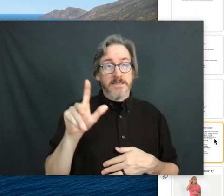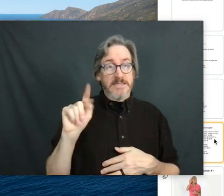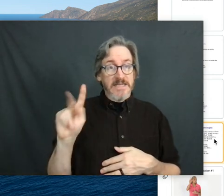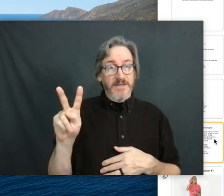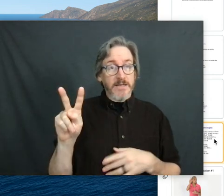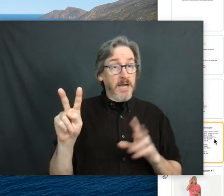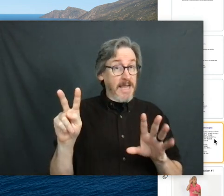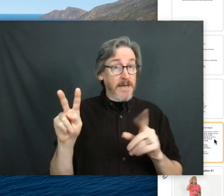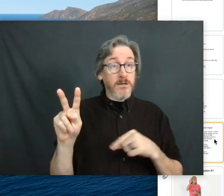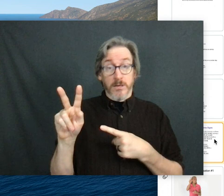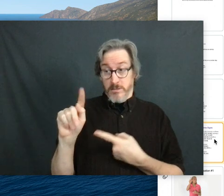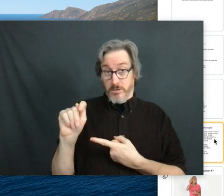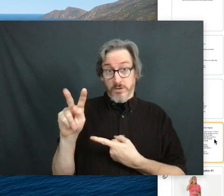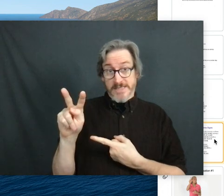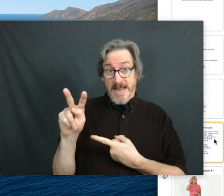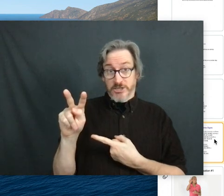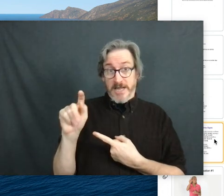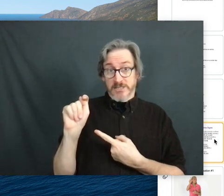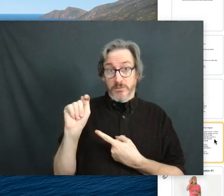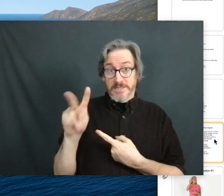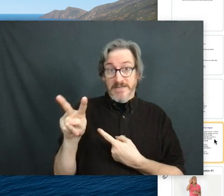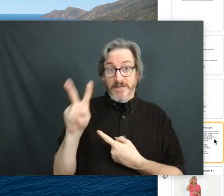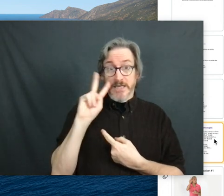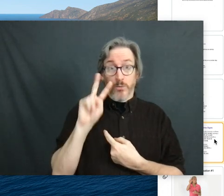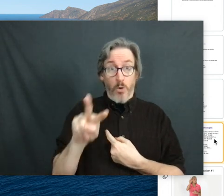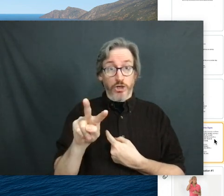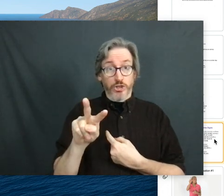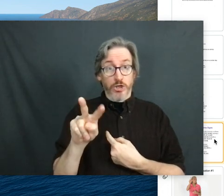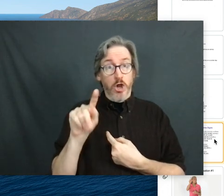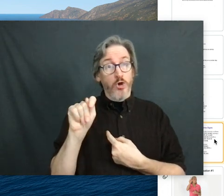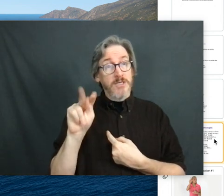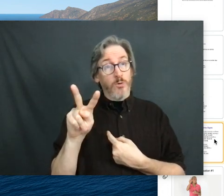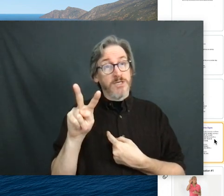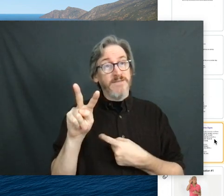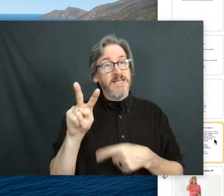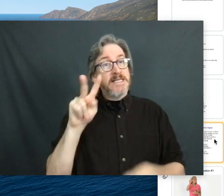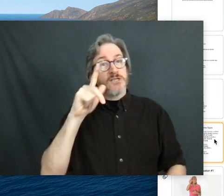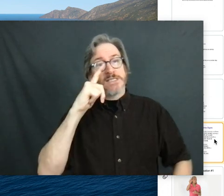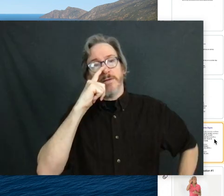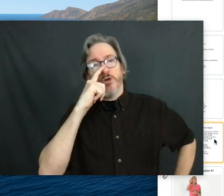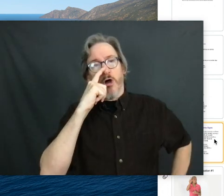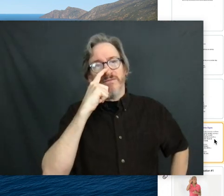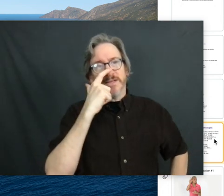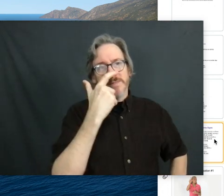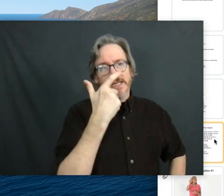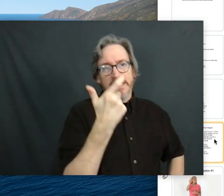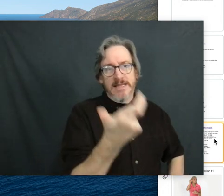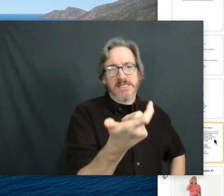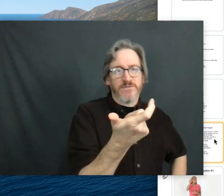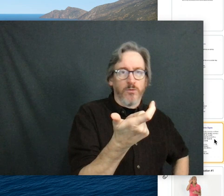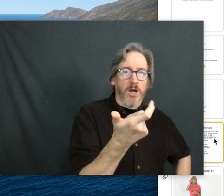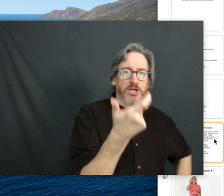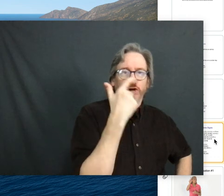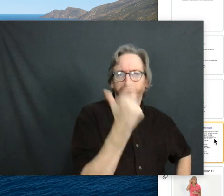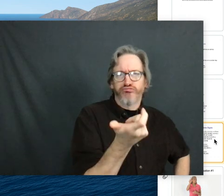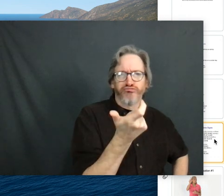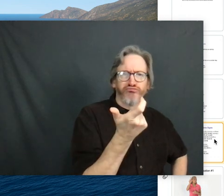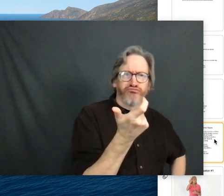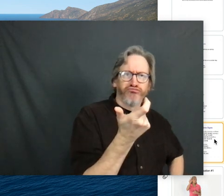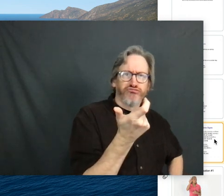And TV, again, notice the hashtag. So TV, watch, or TV, you'll oftentimes see this for